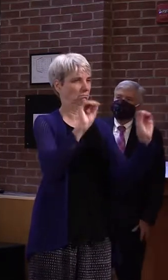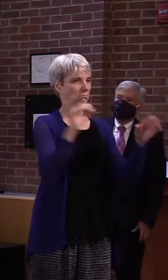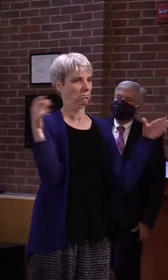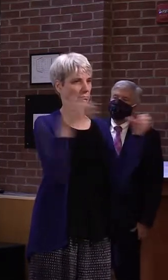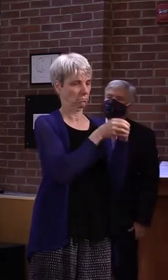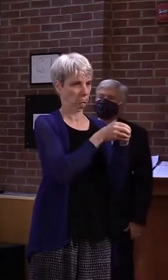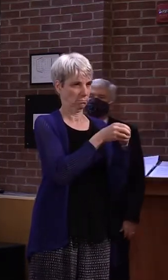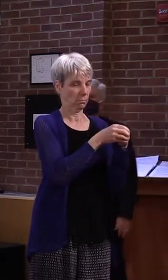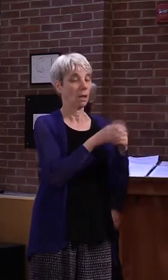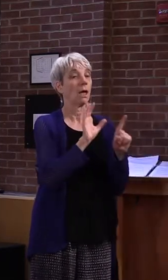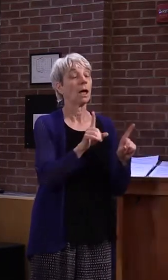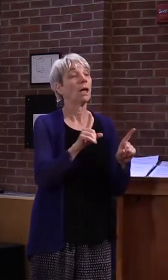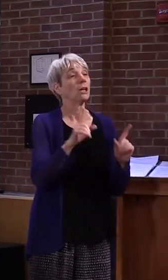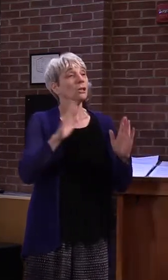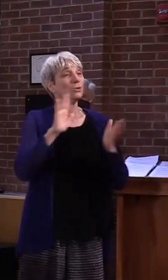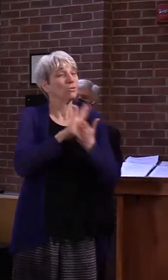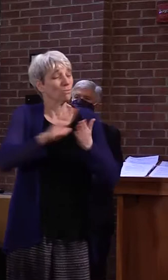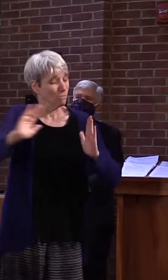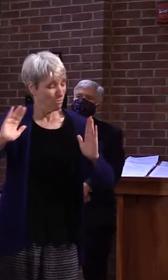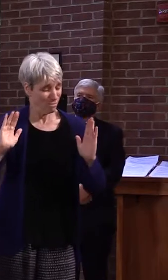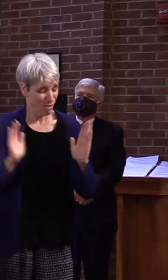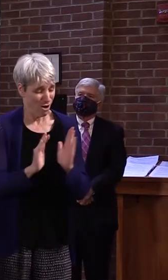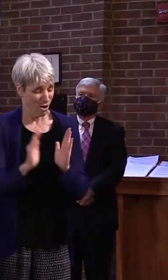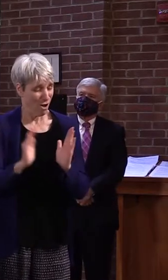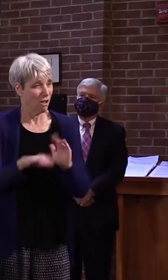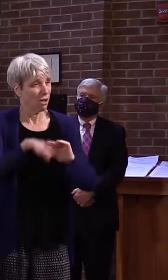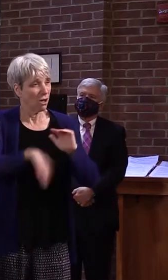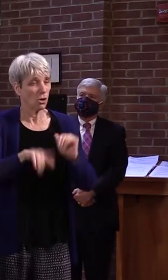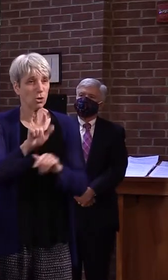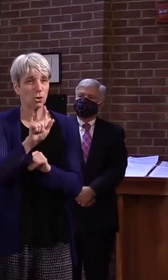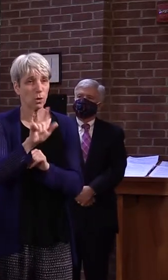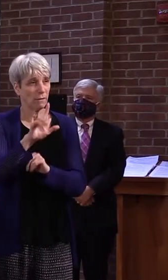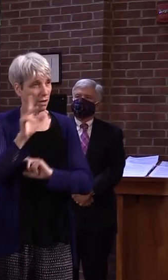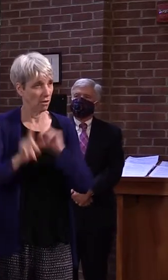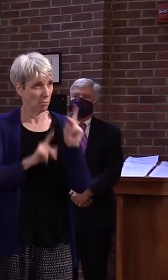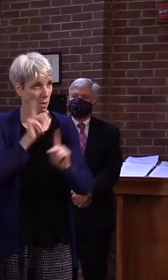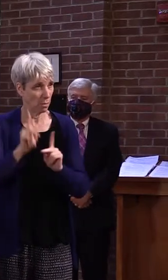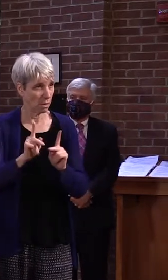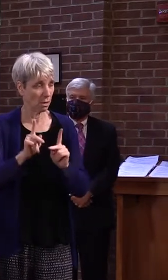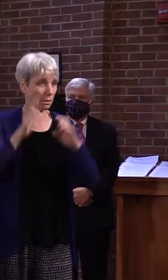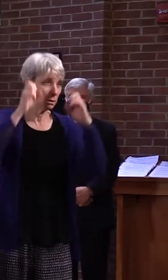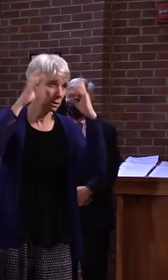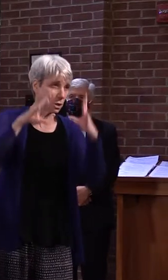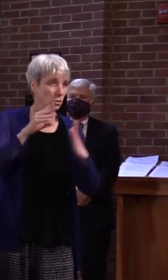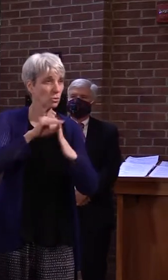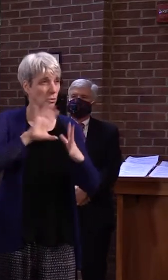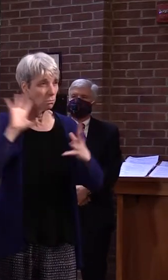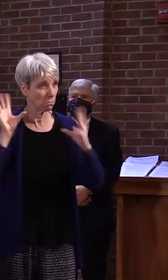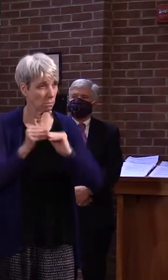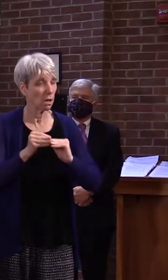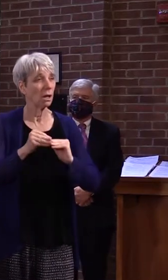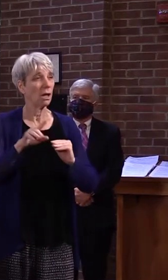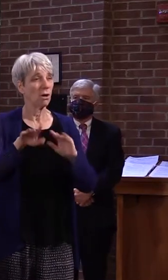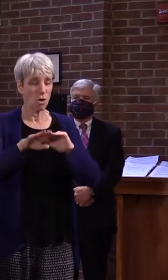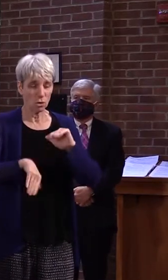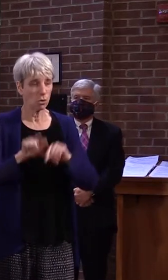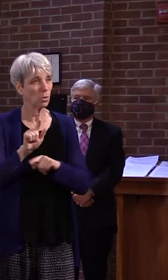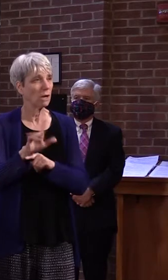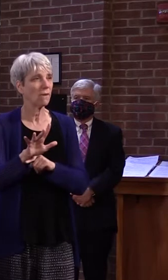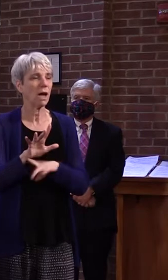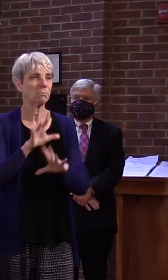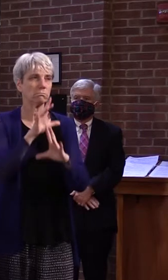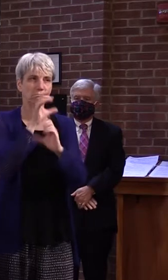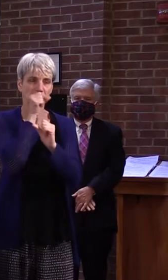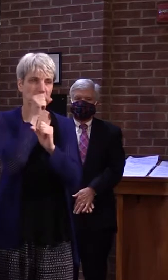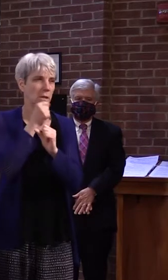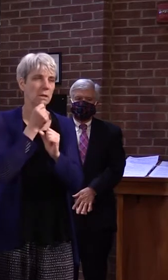schools that have a combined student and staff population of fewer than 25 people. 25 is the number we arrived at after reviewing the